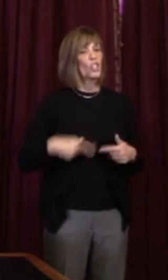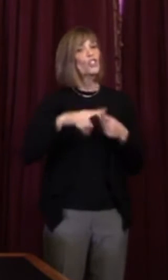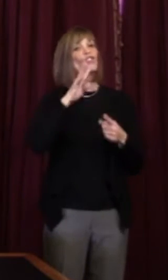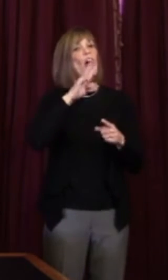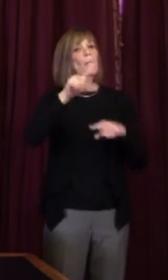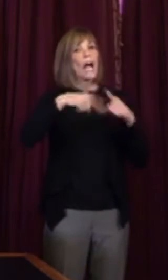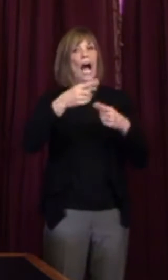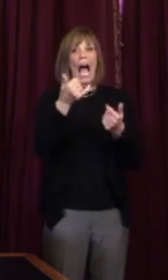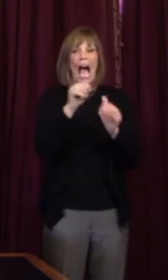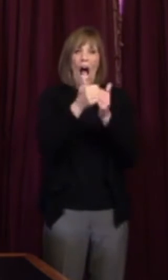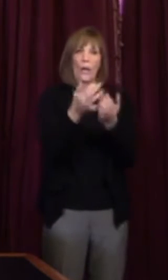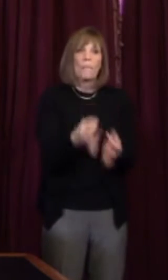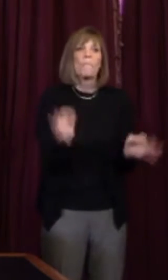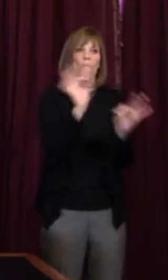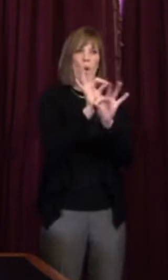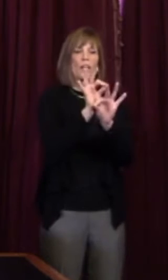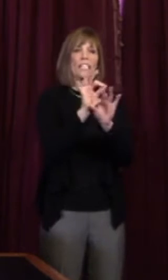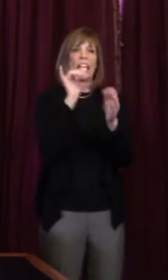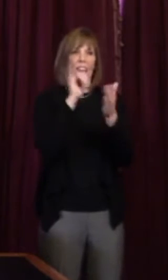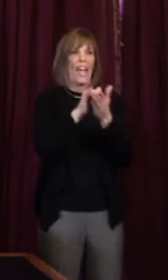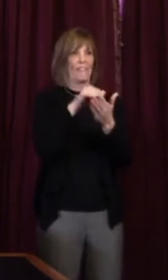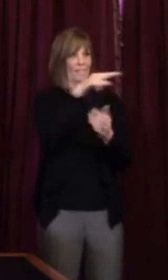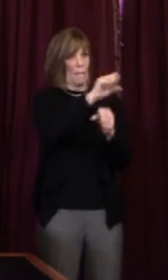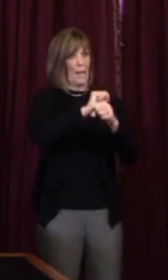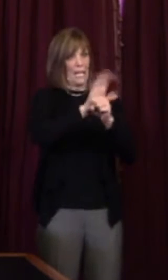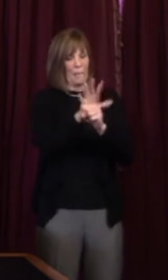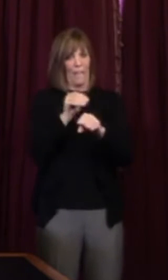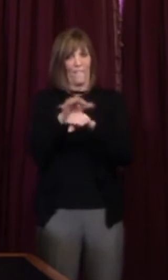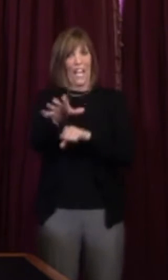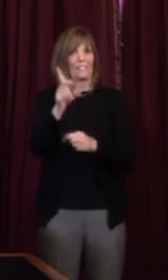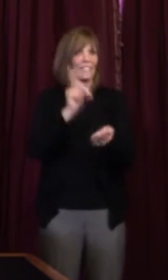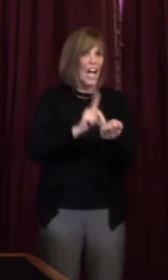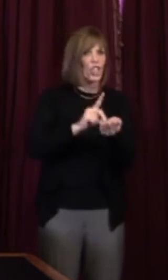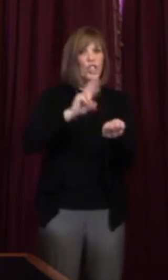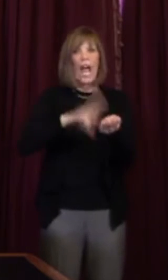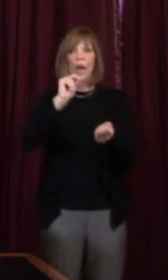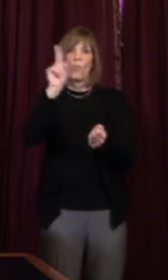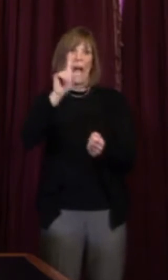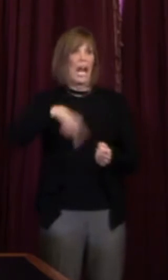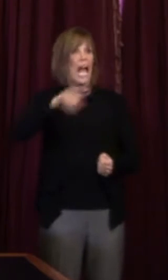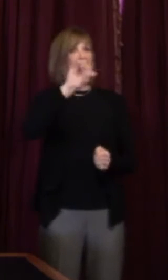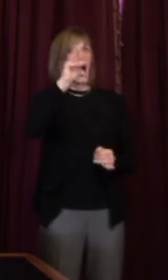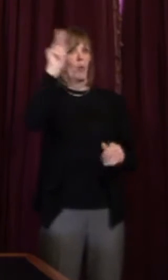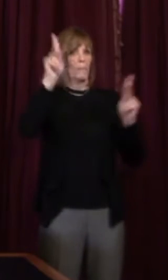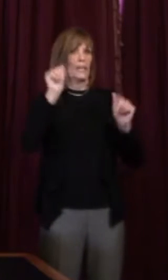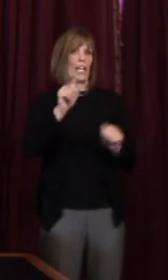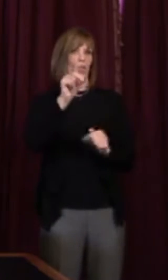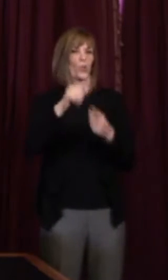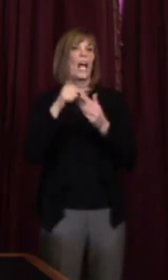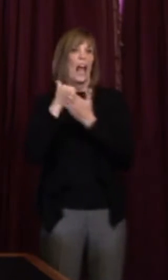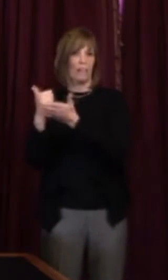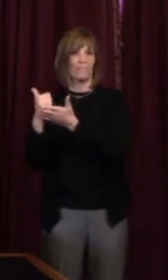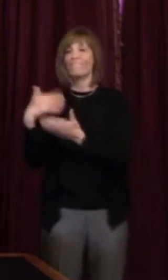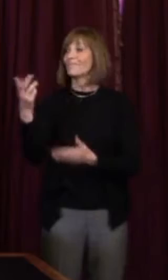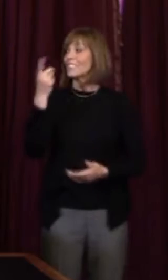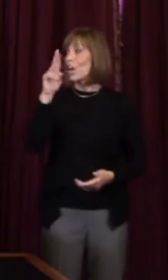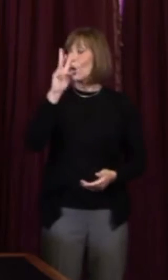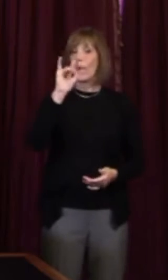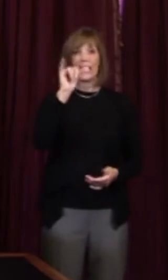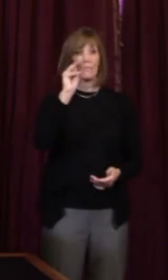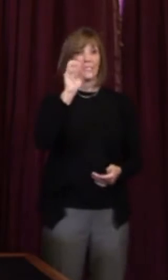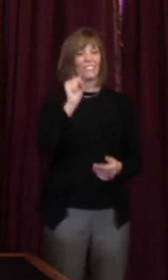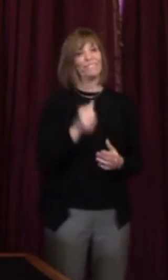of the pandemic on the healthcare workforce and, again, what Iowans can do to help. Dr. Williams.